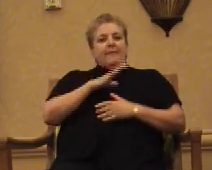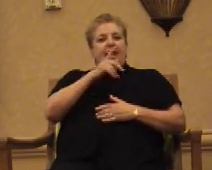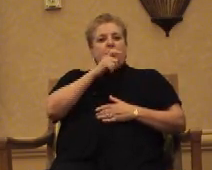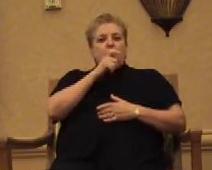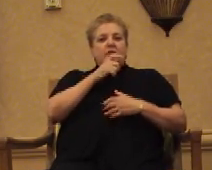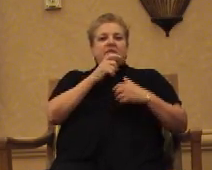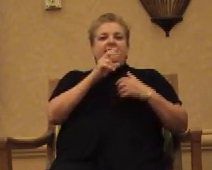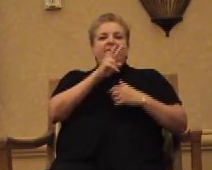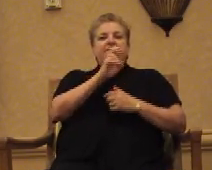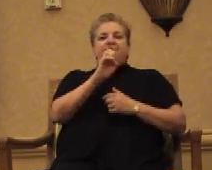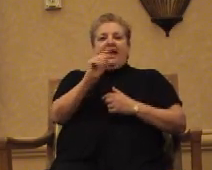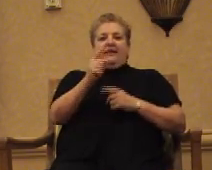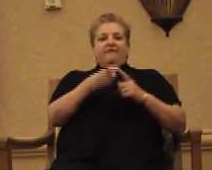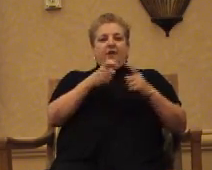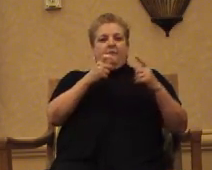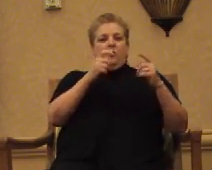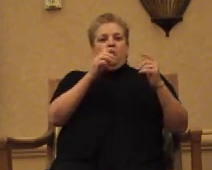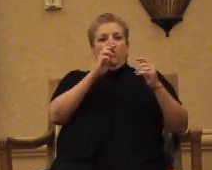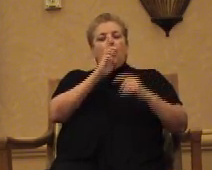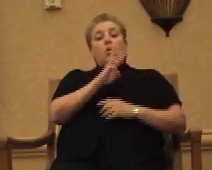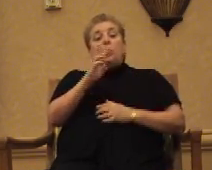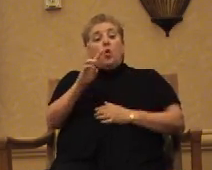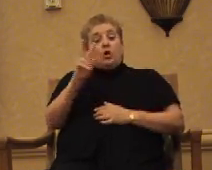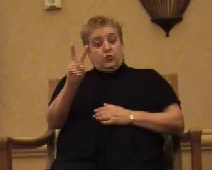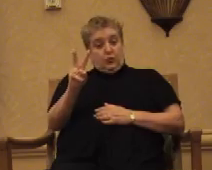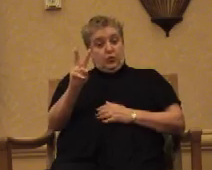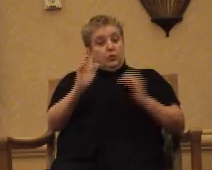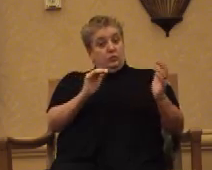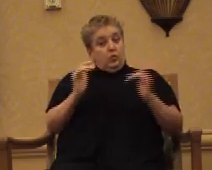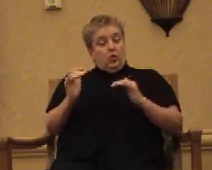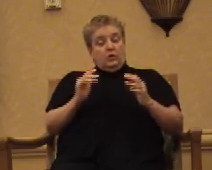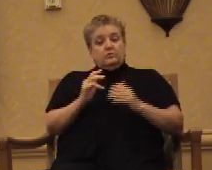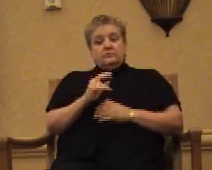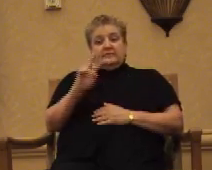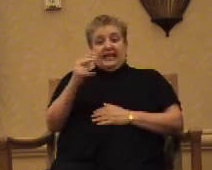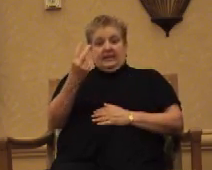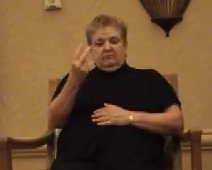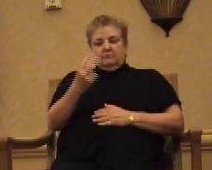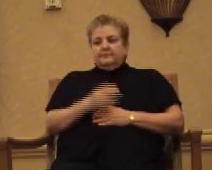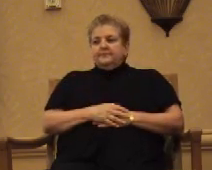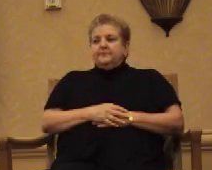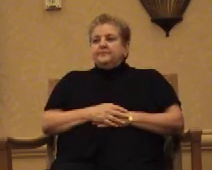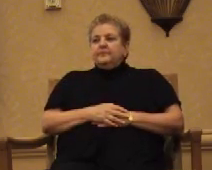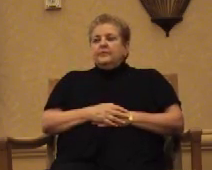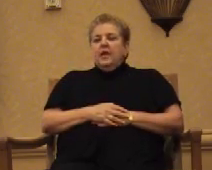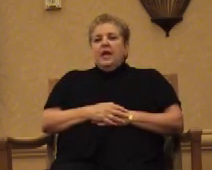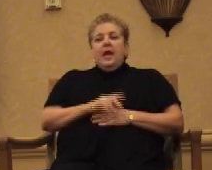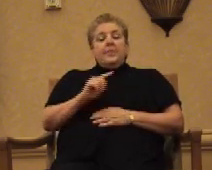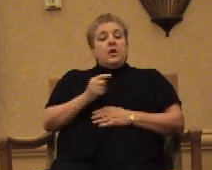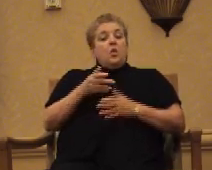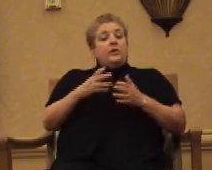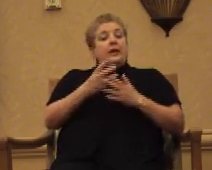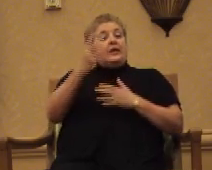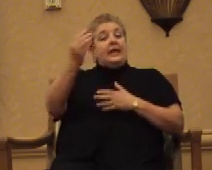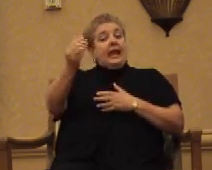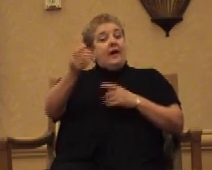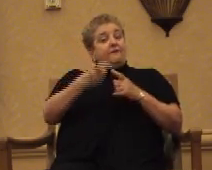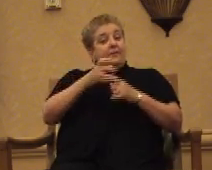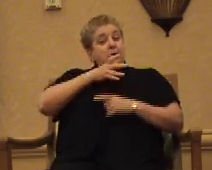And in those days, you know, women didn't move out. The only way to get away from your parents was to get married. And she got married